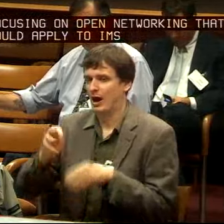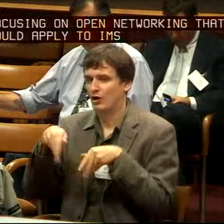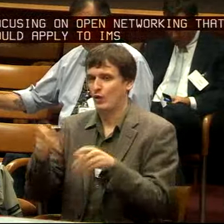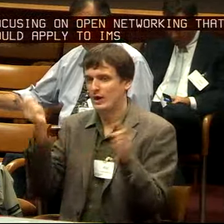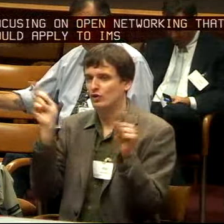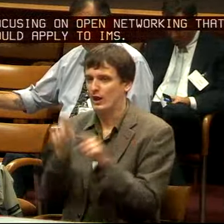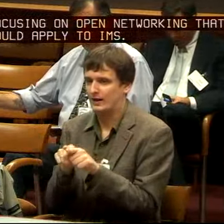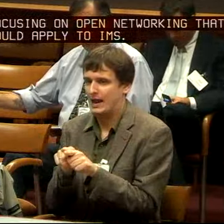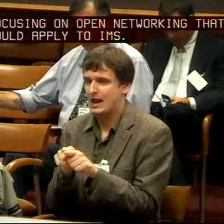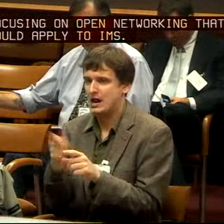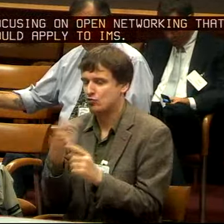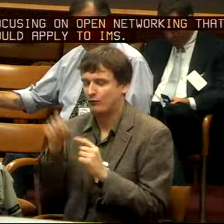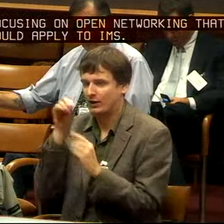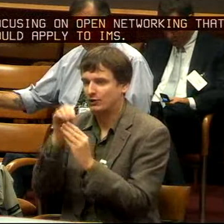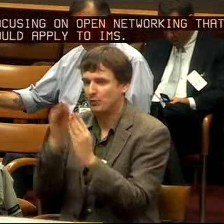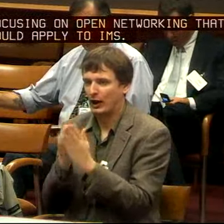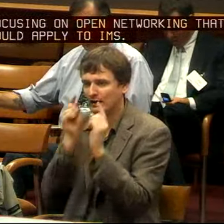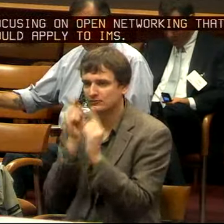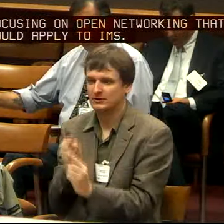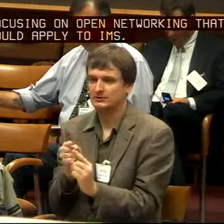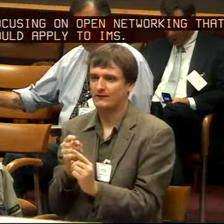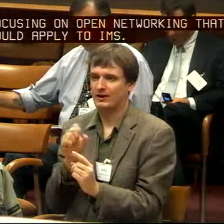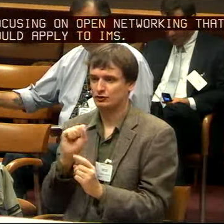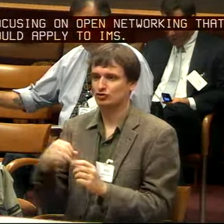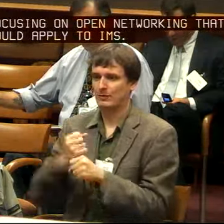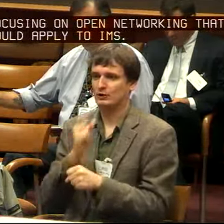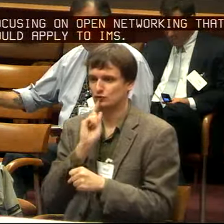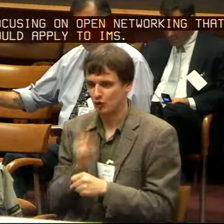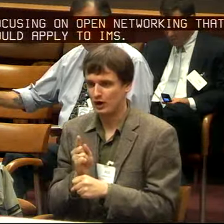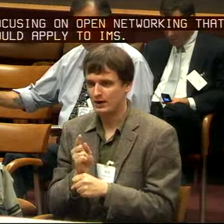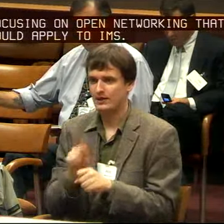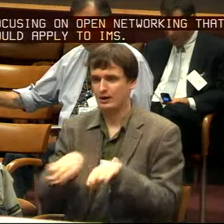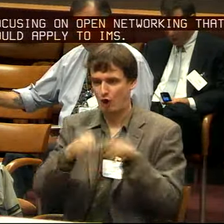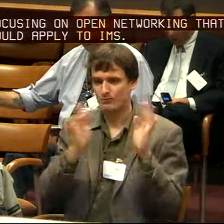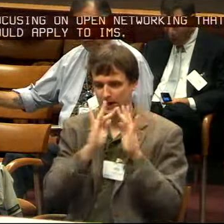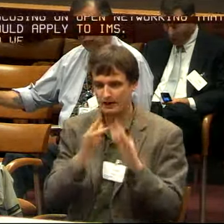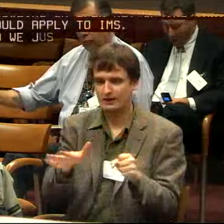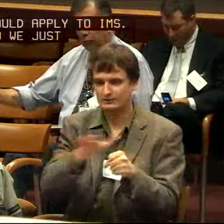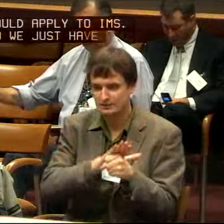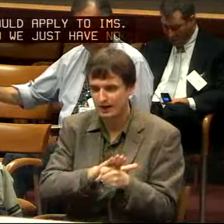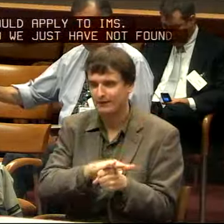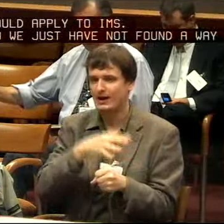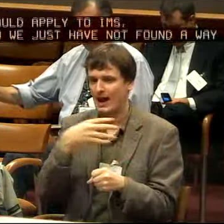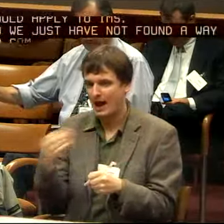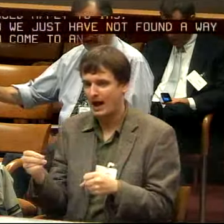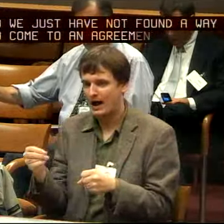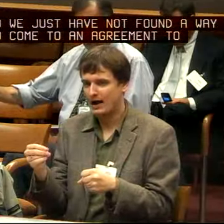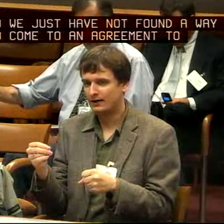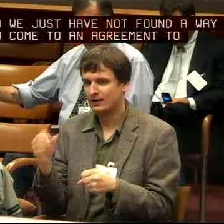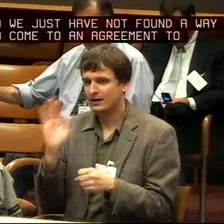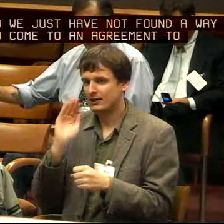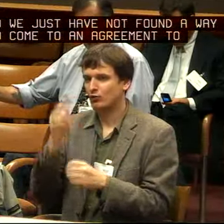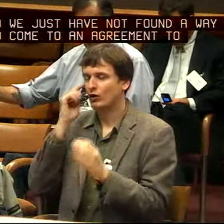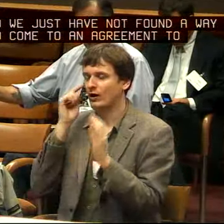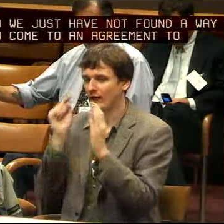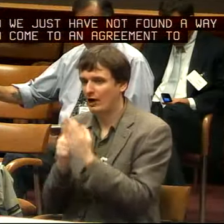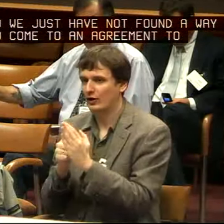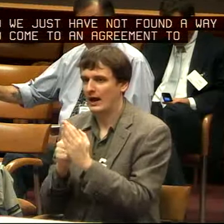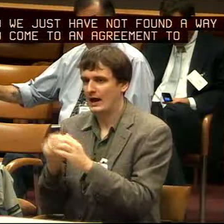So we just haven't found a way to come to an agreement to put some specs in to be specific with open networking, and that